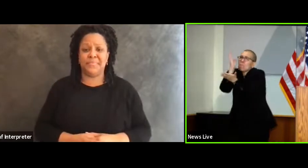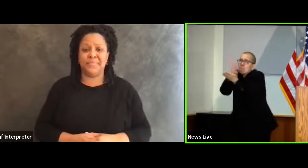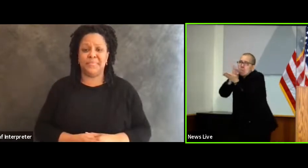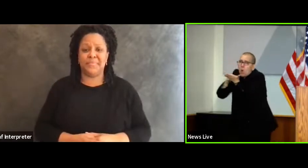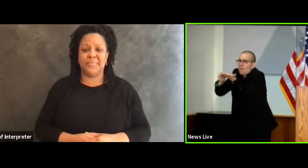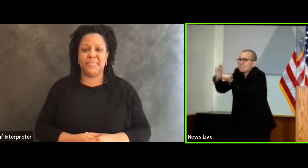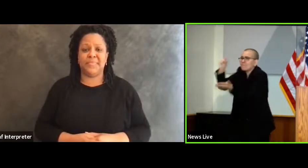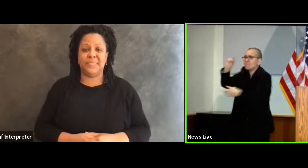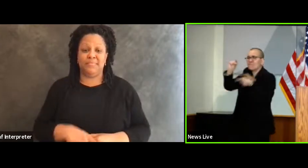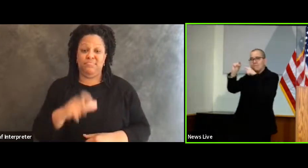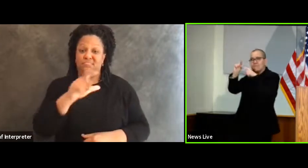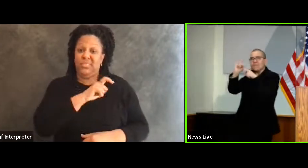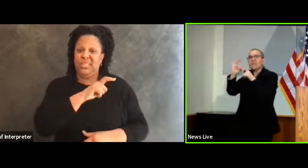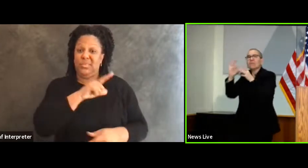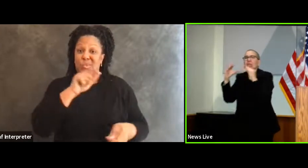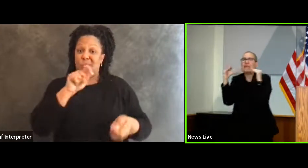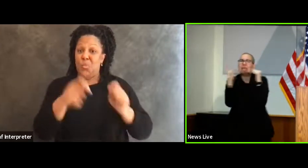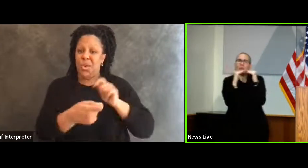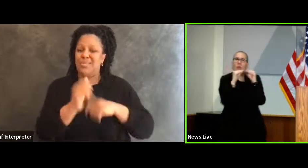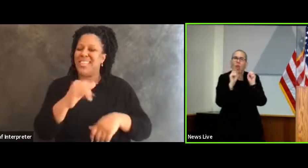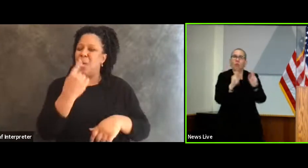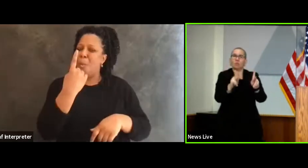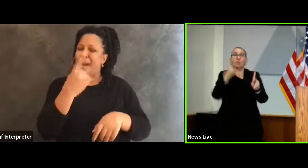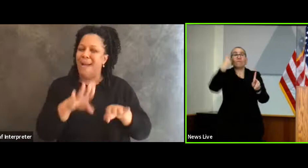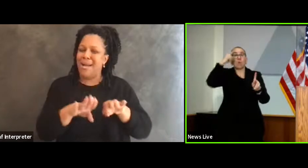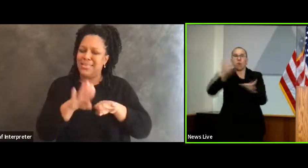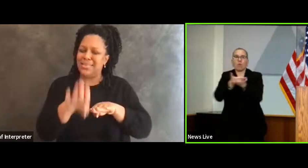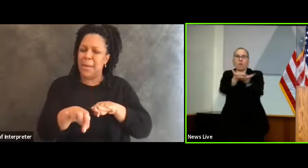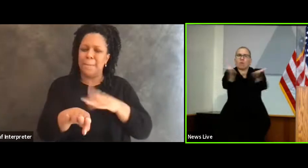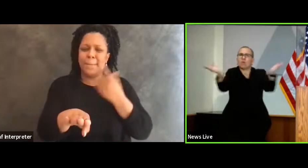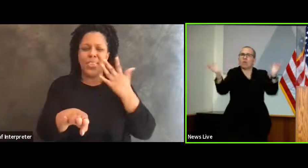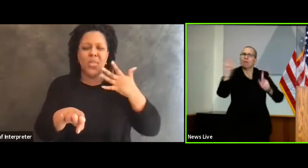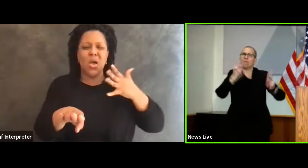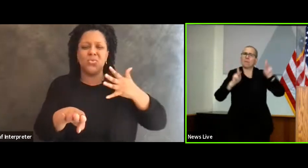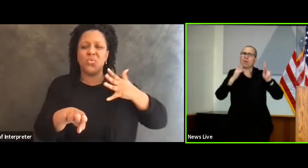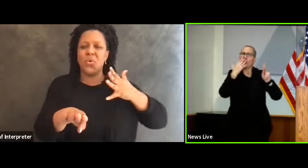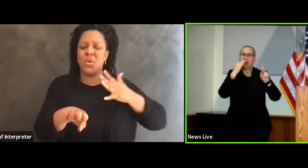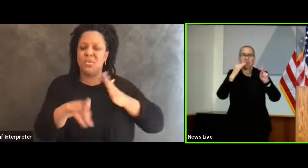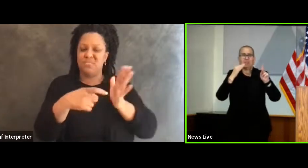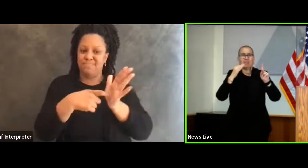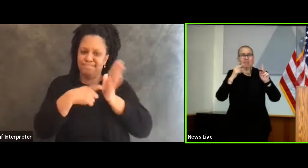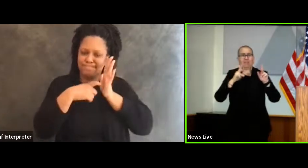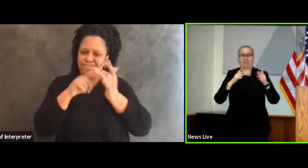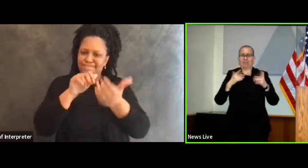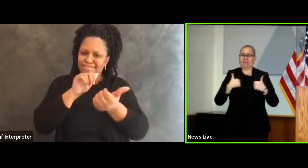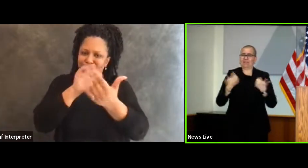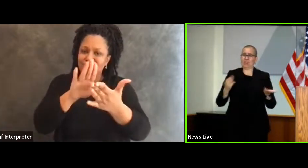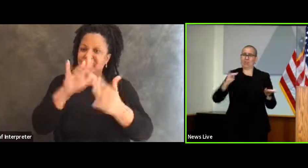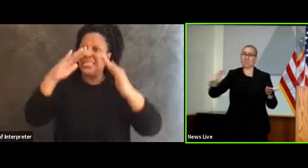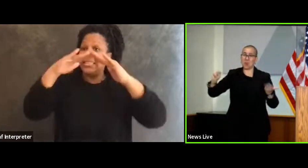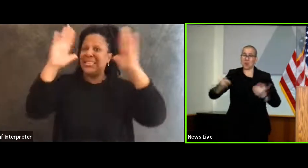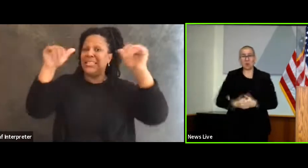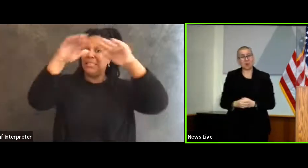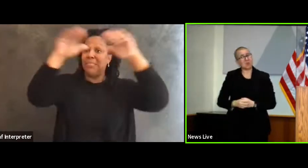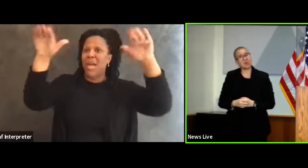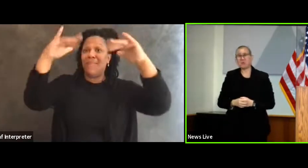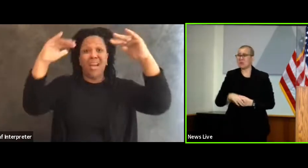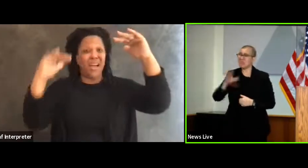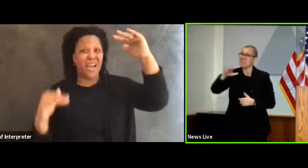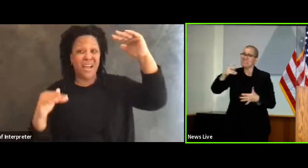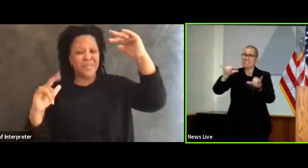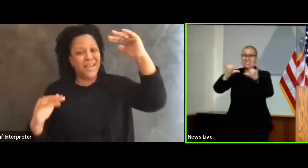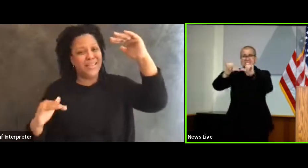opportunities and justice for people of color in Minnesota. We must address the systemic inequities that have existed in Minnesota for